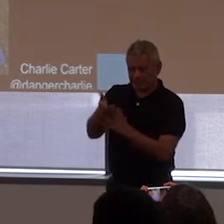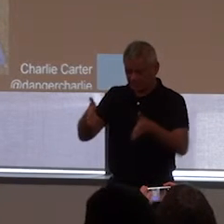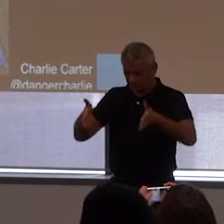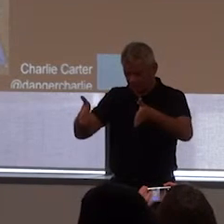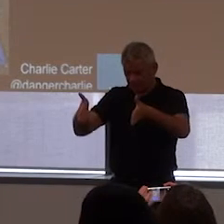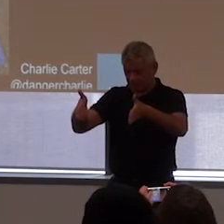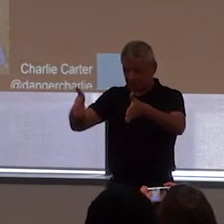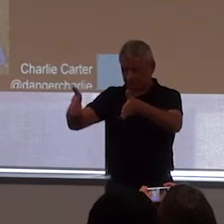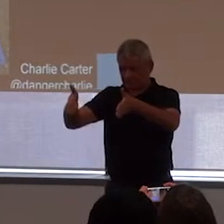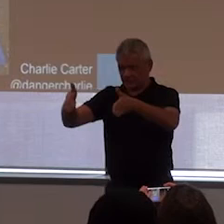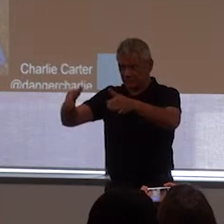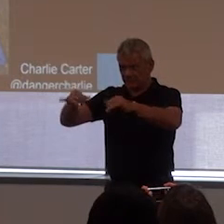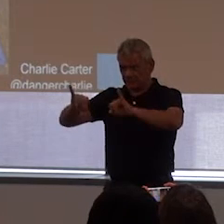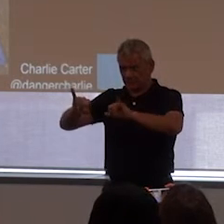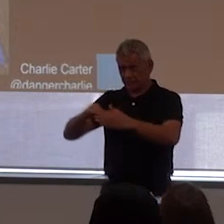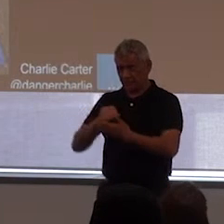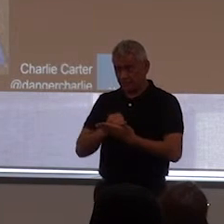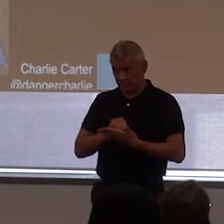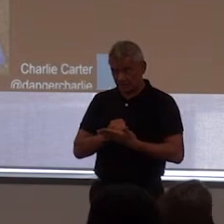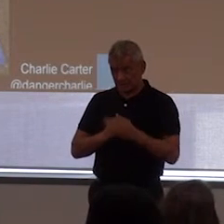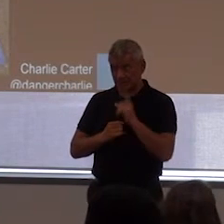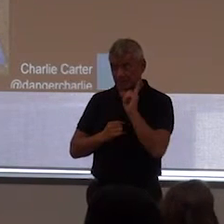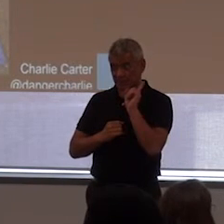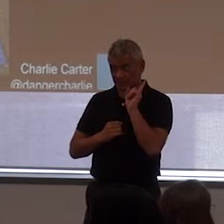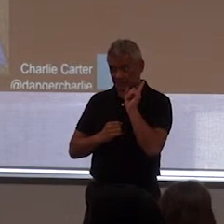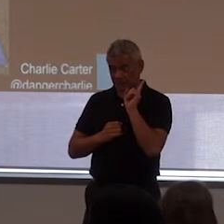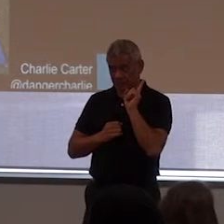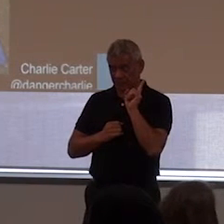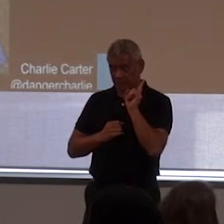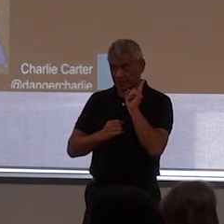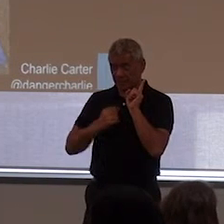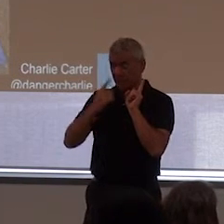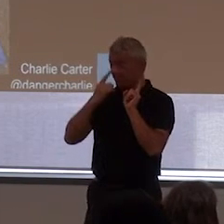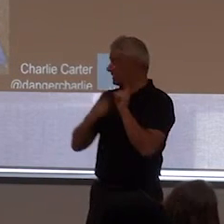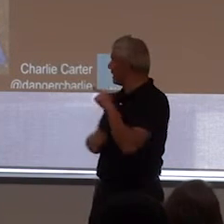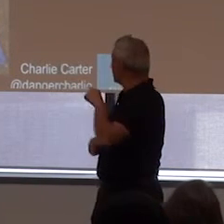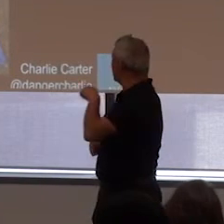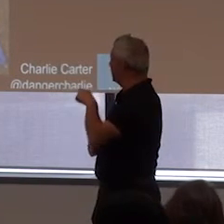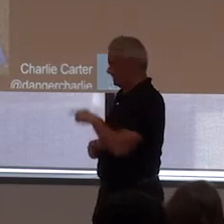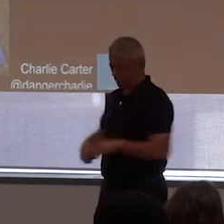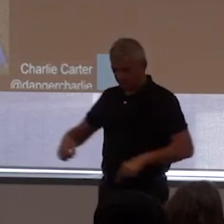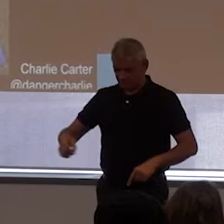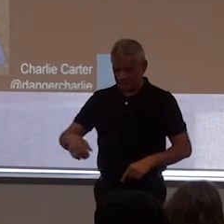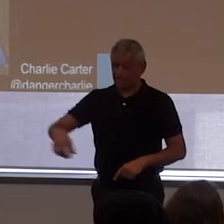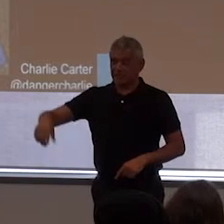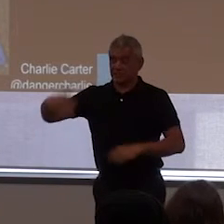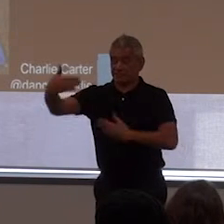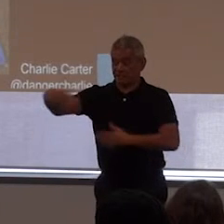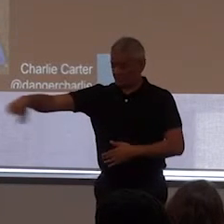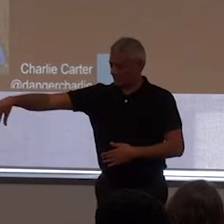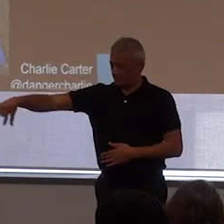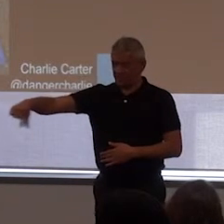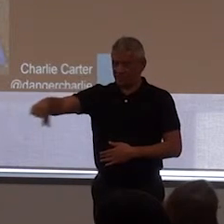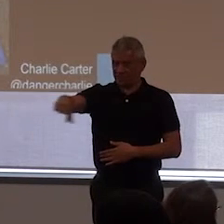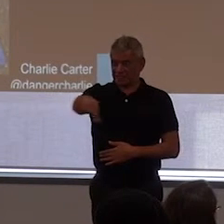street. Unfortunately, there's a large traffic island right in the middle of the street. Now, if